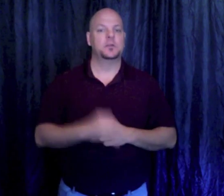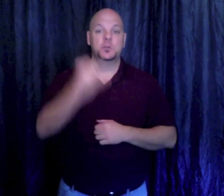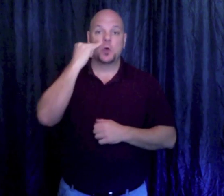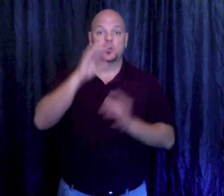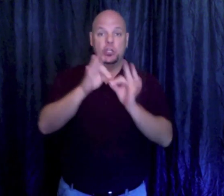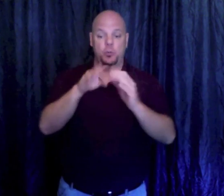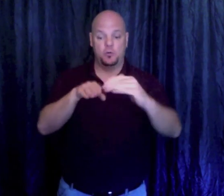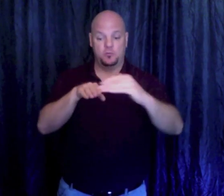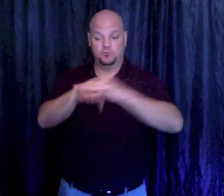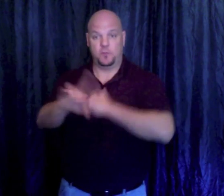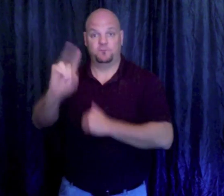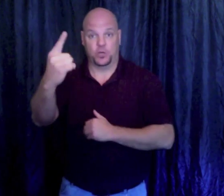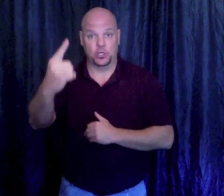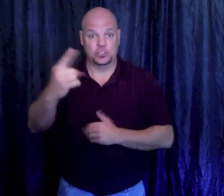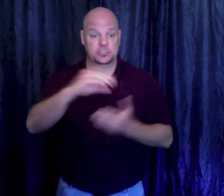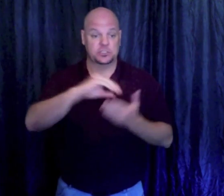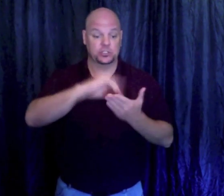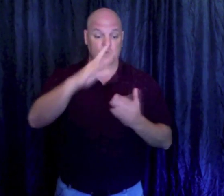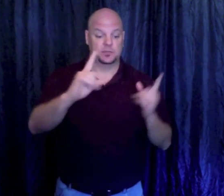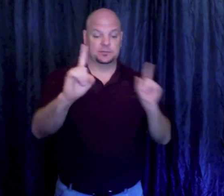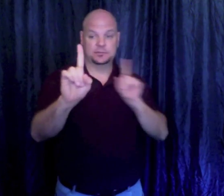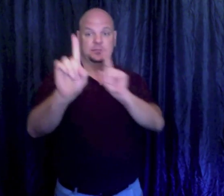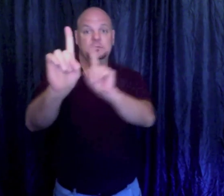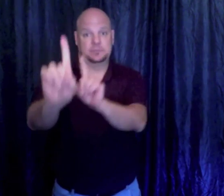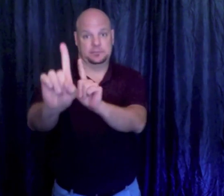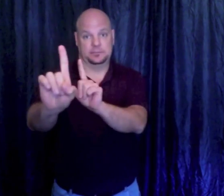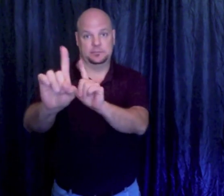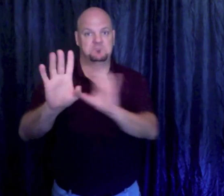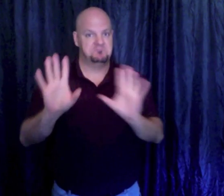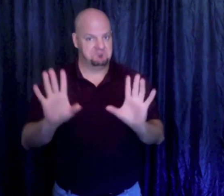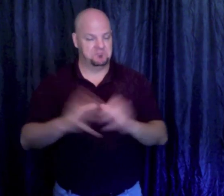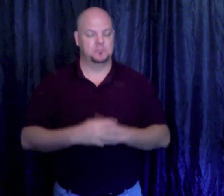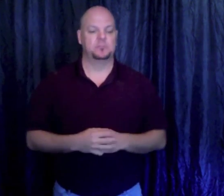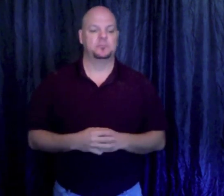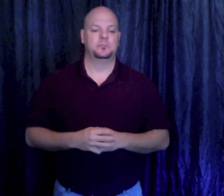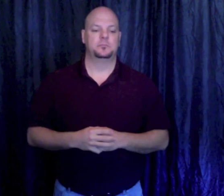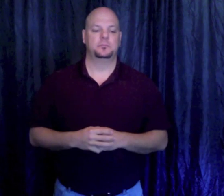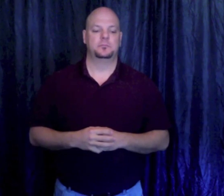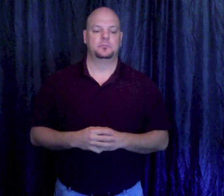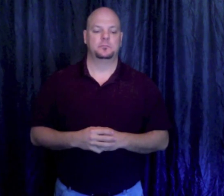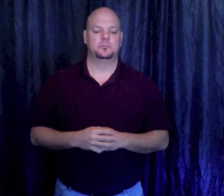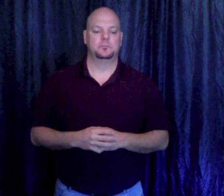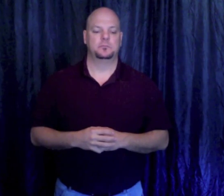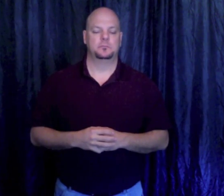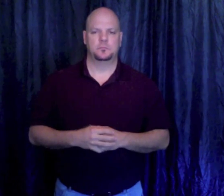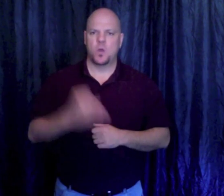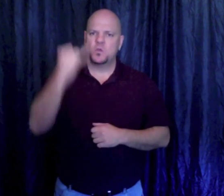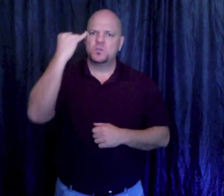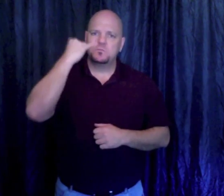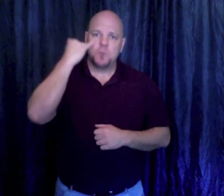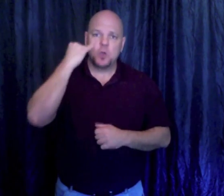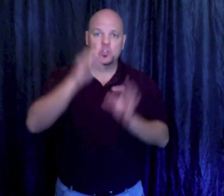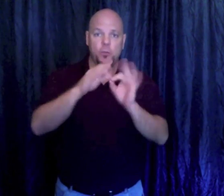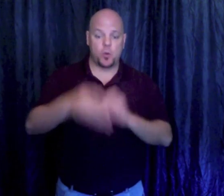in afterwards? What would it look like if the interpreter opens the door and then gestures for